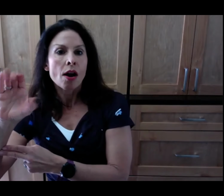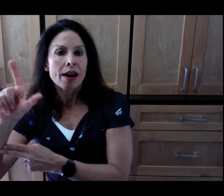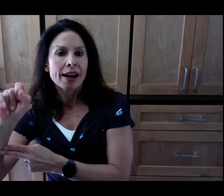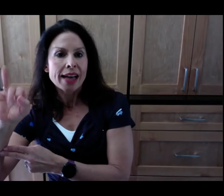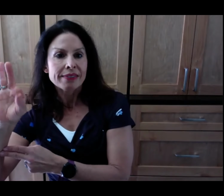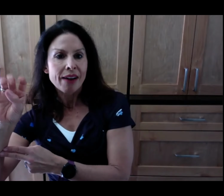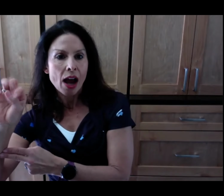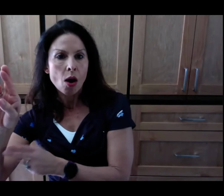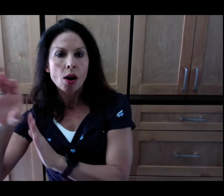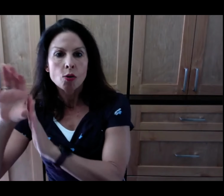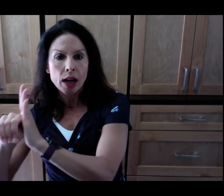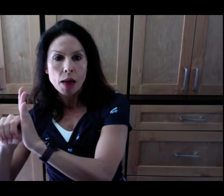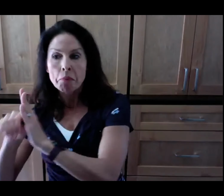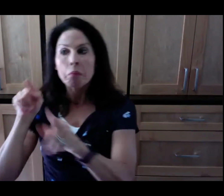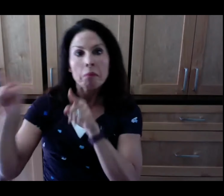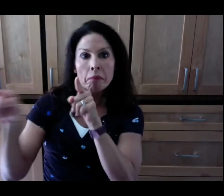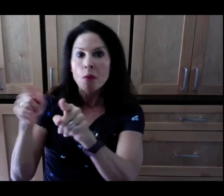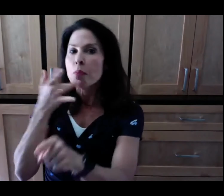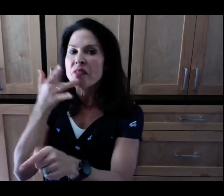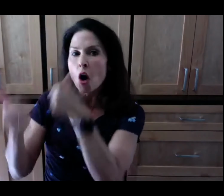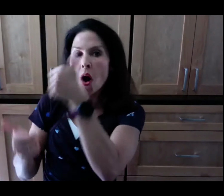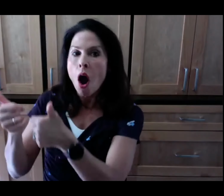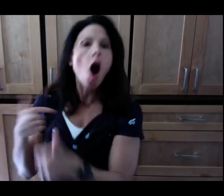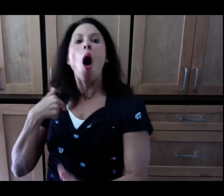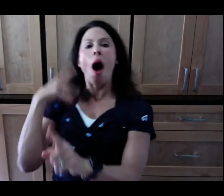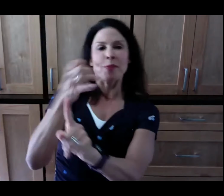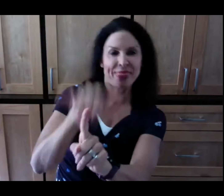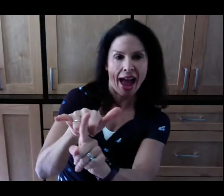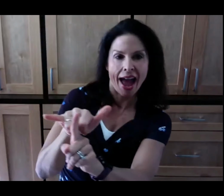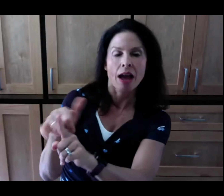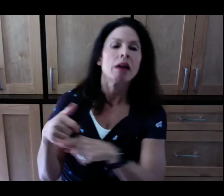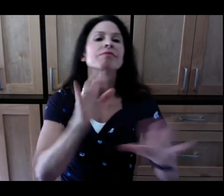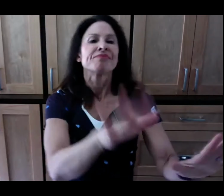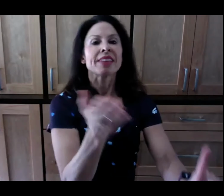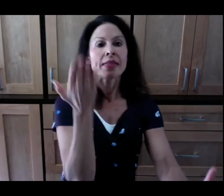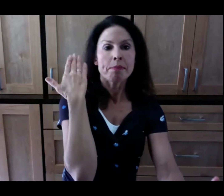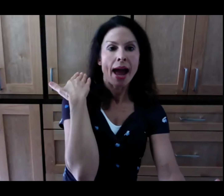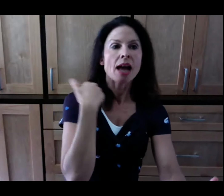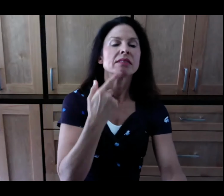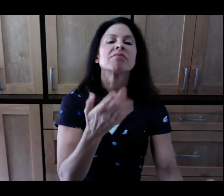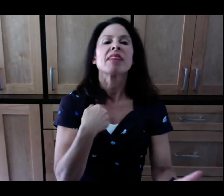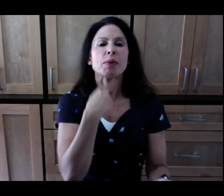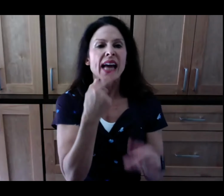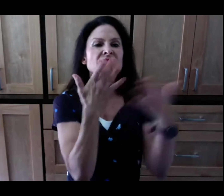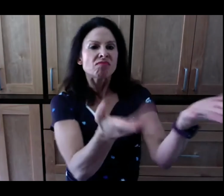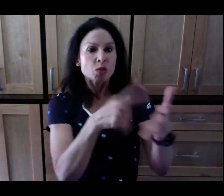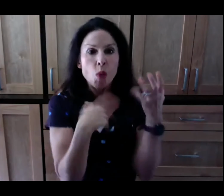class or something on classifiers, and ask them what subject they prefer to work